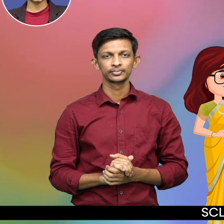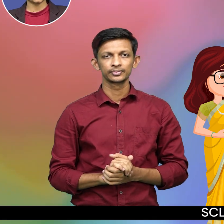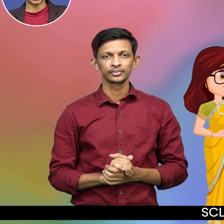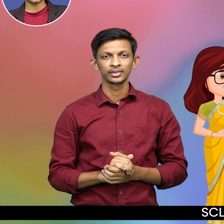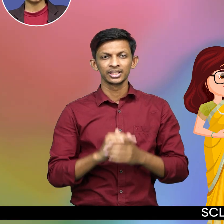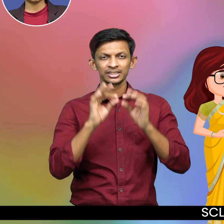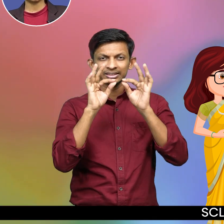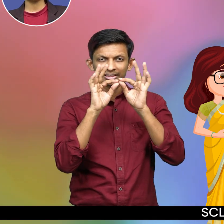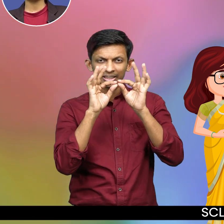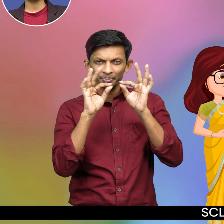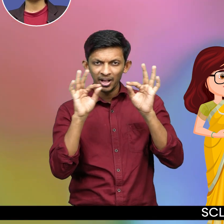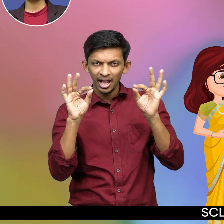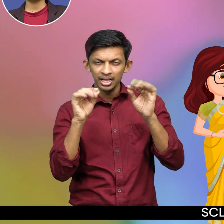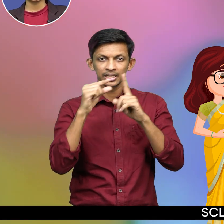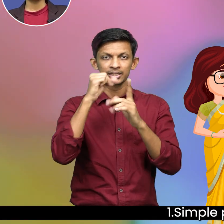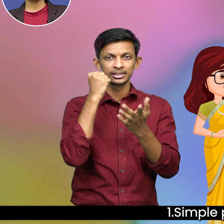Sclerenchyma,